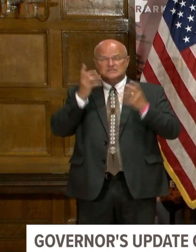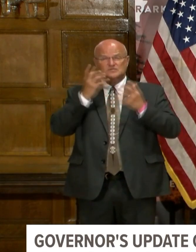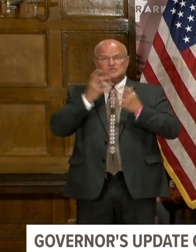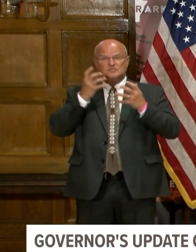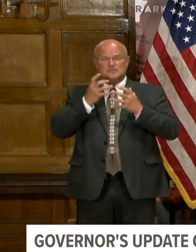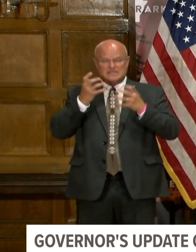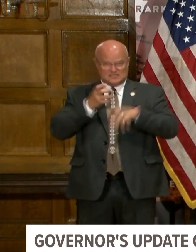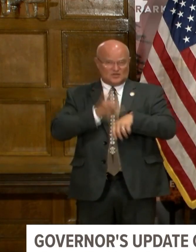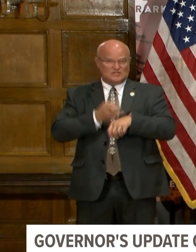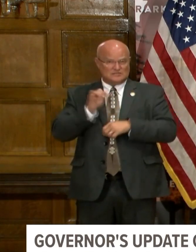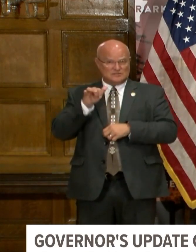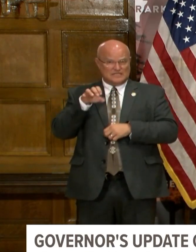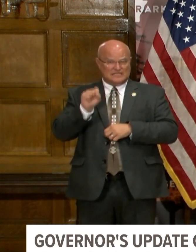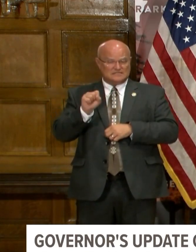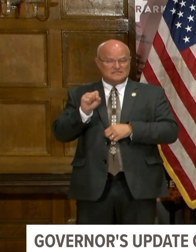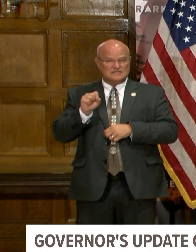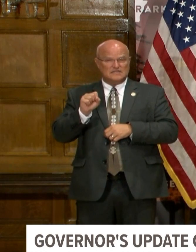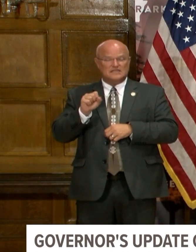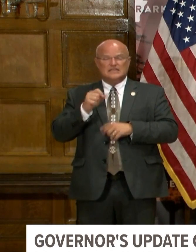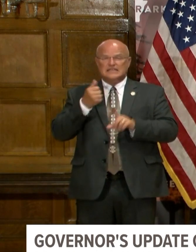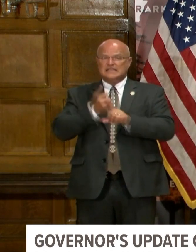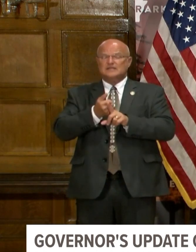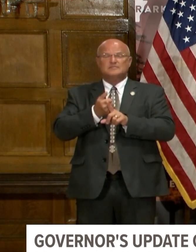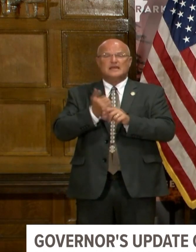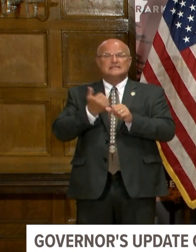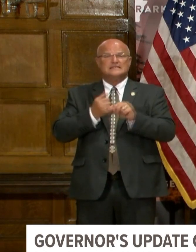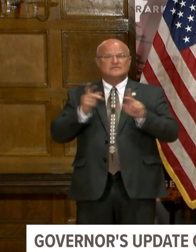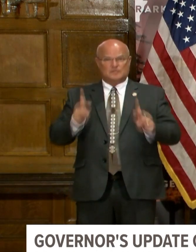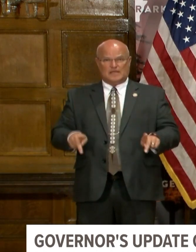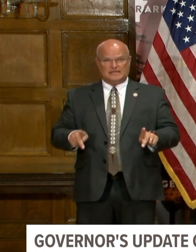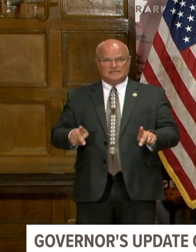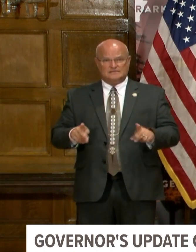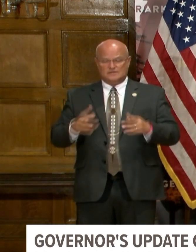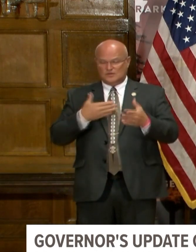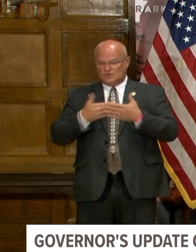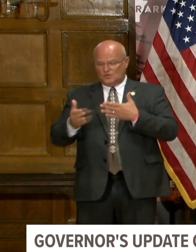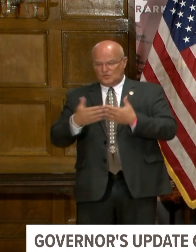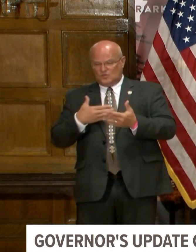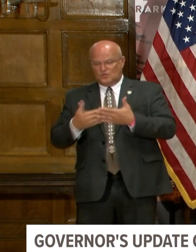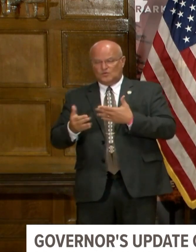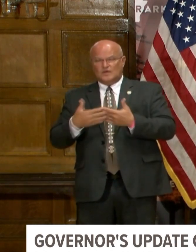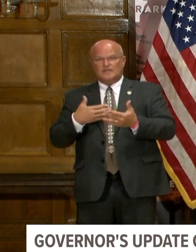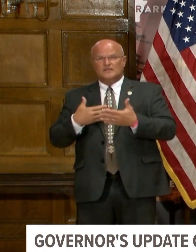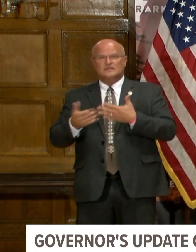tremendous hardship. It impacts every one of us, whether it's